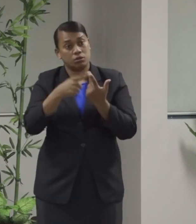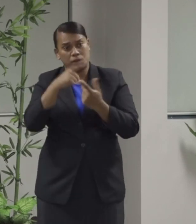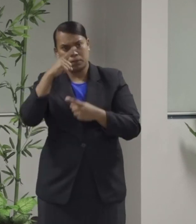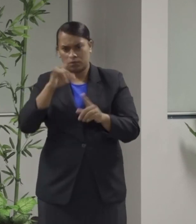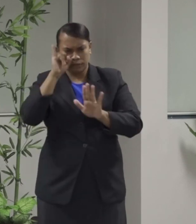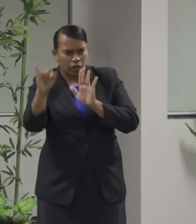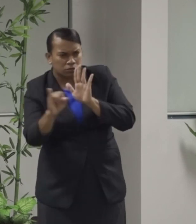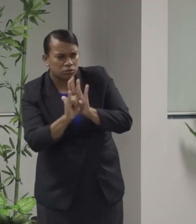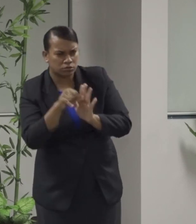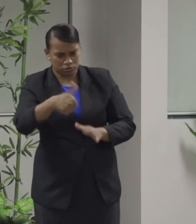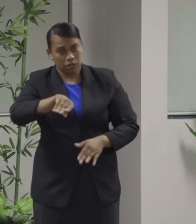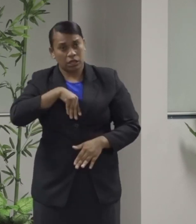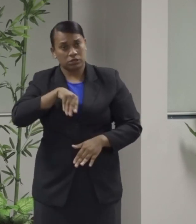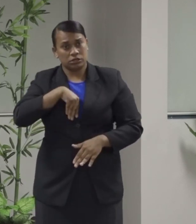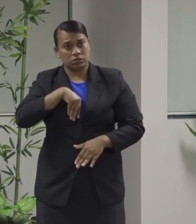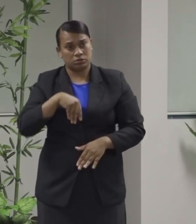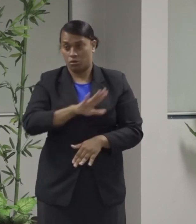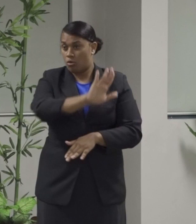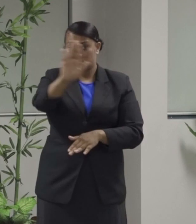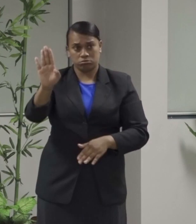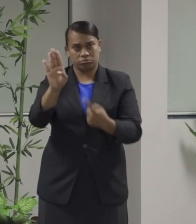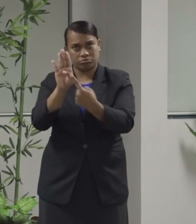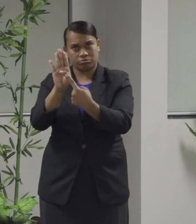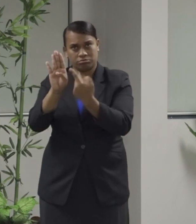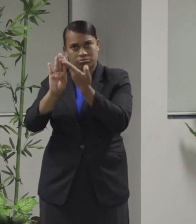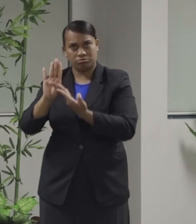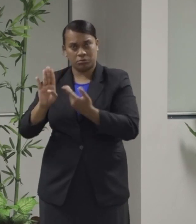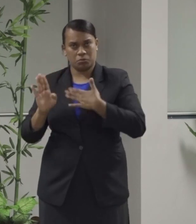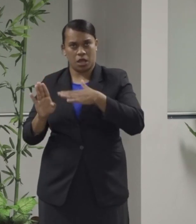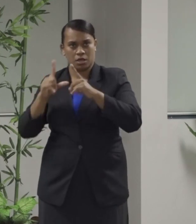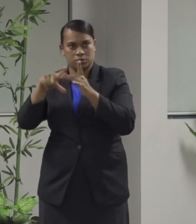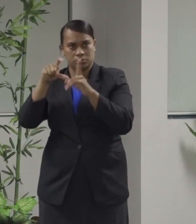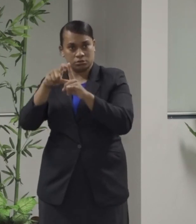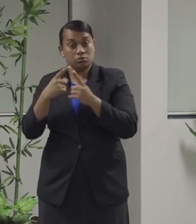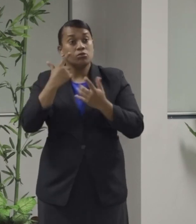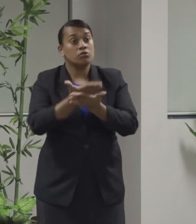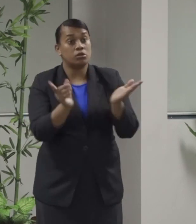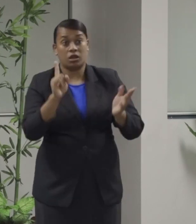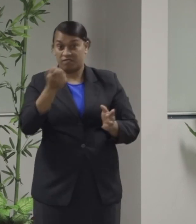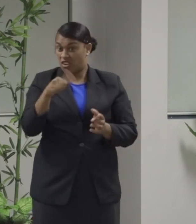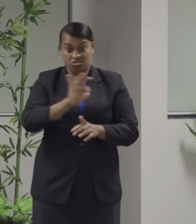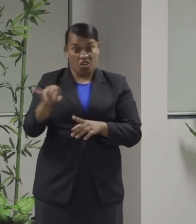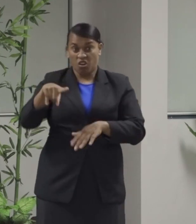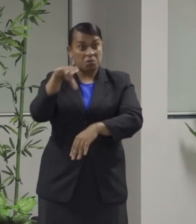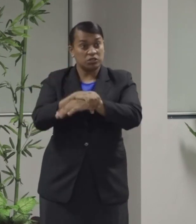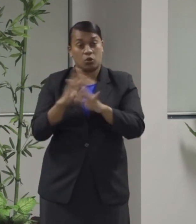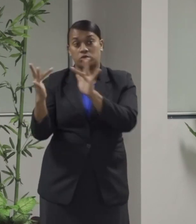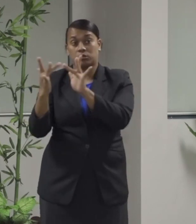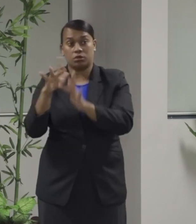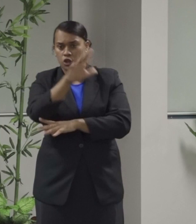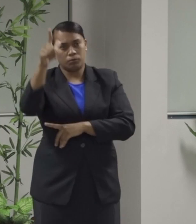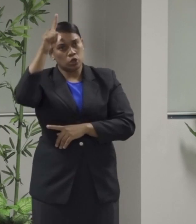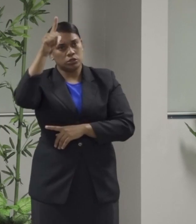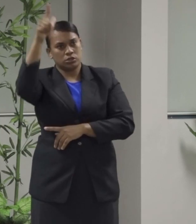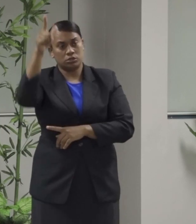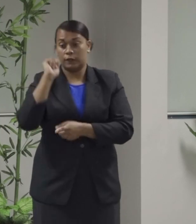identification that they know of, or otherwise they will get in contact with the companies that they are going to work in. The fishermen